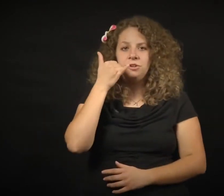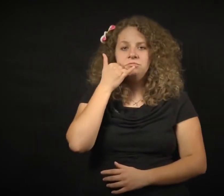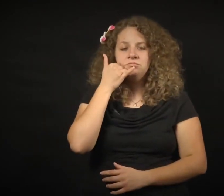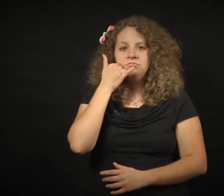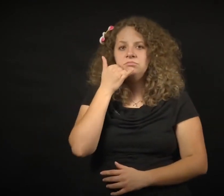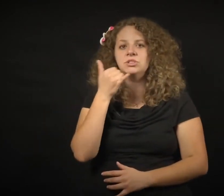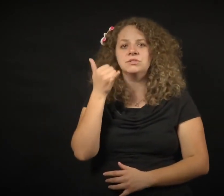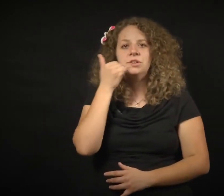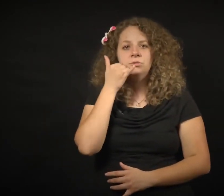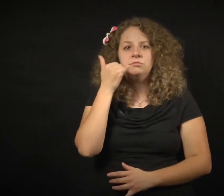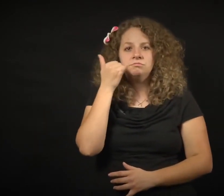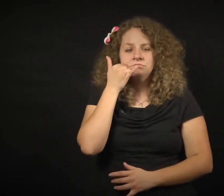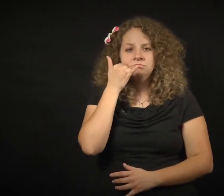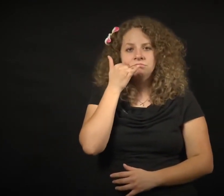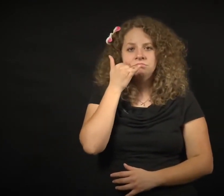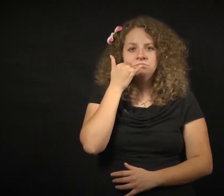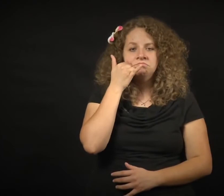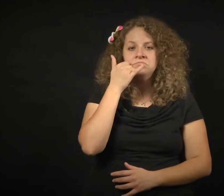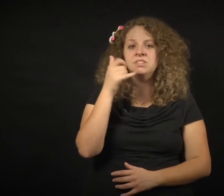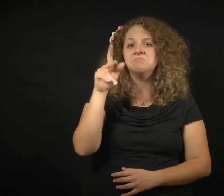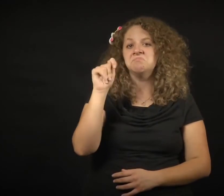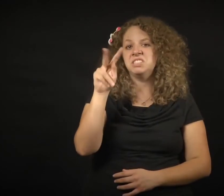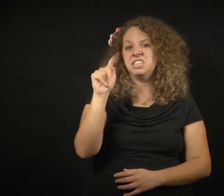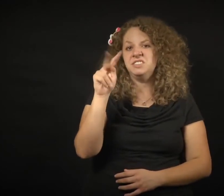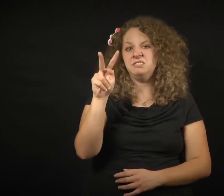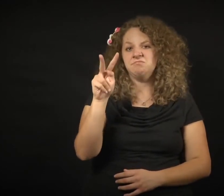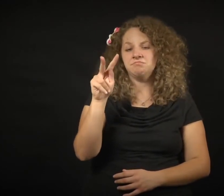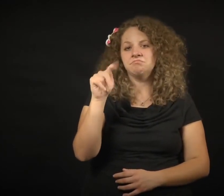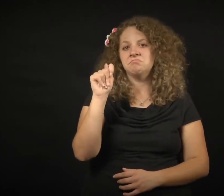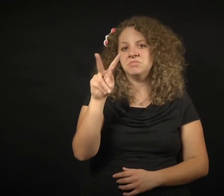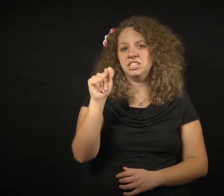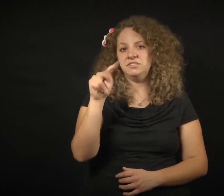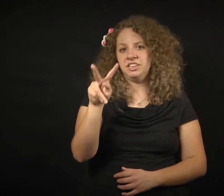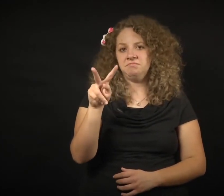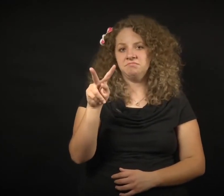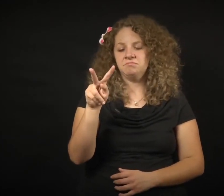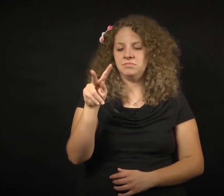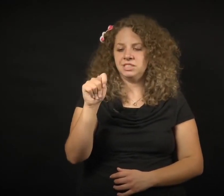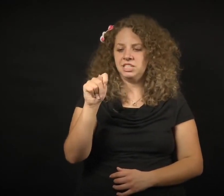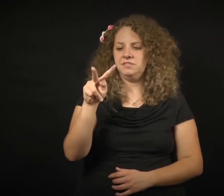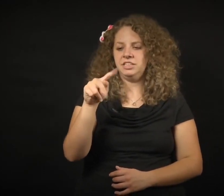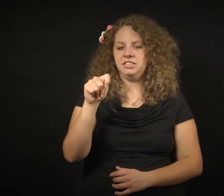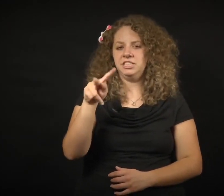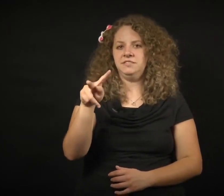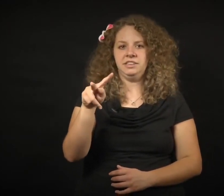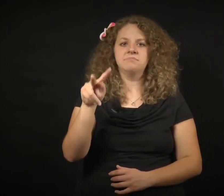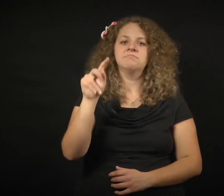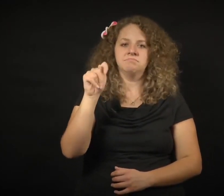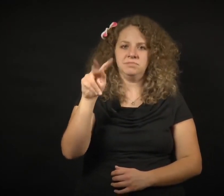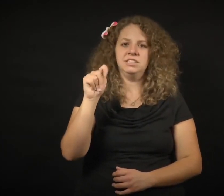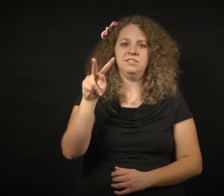Telephone, just phone. TV. TV. TV, TV, TV.